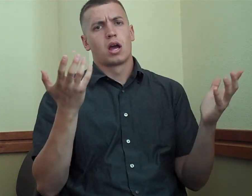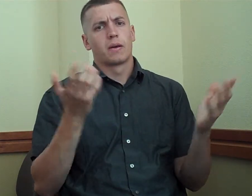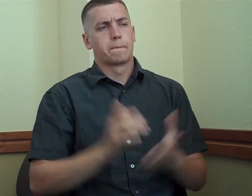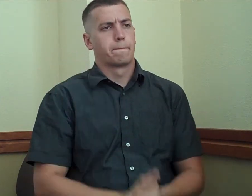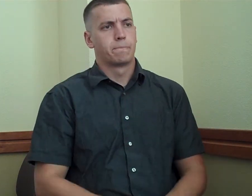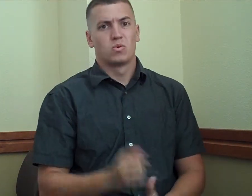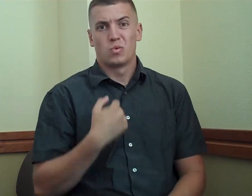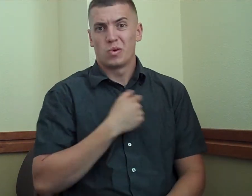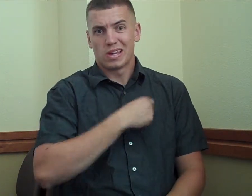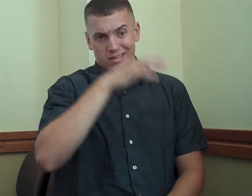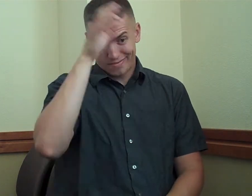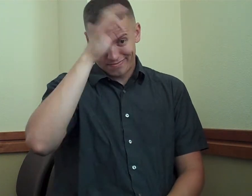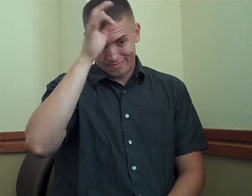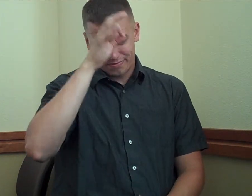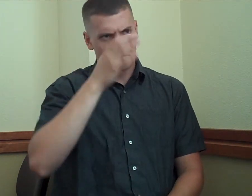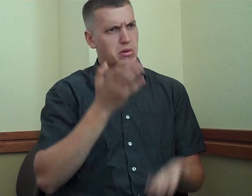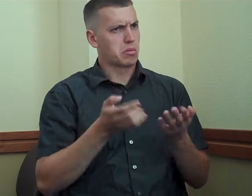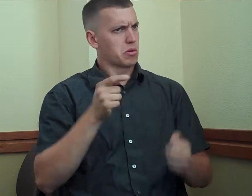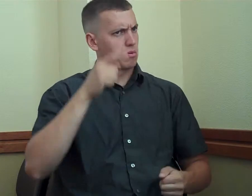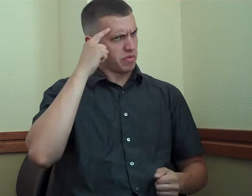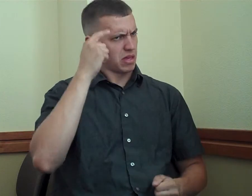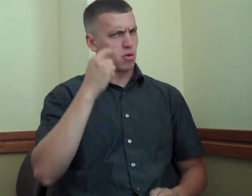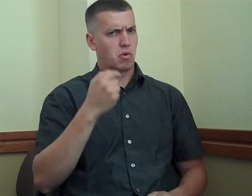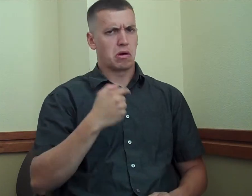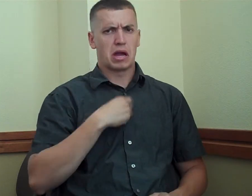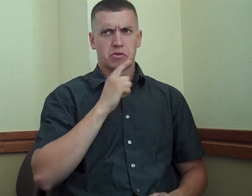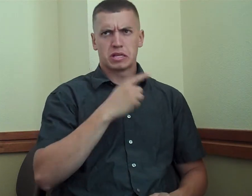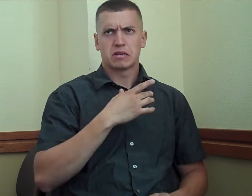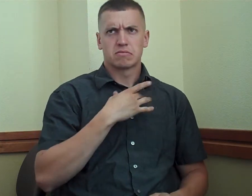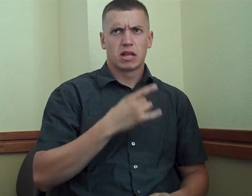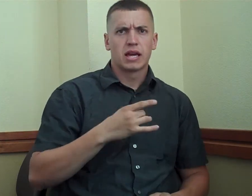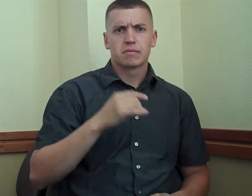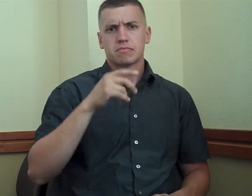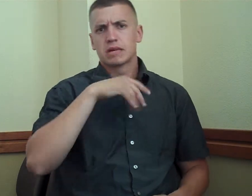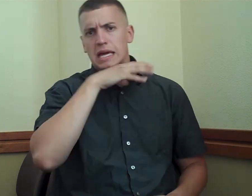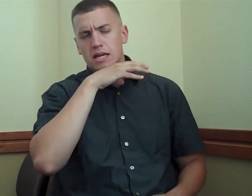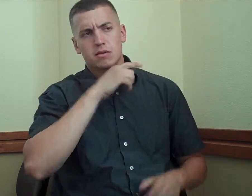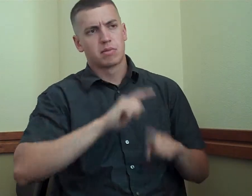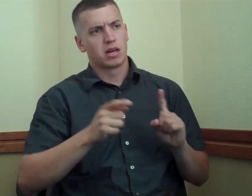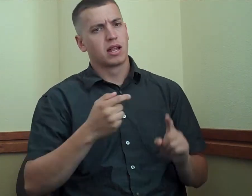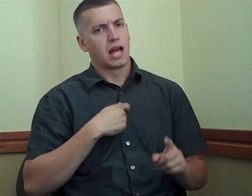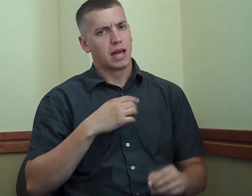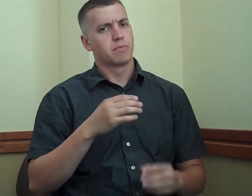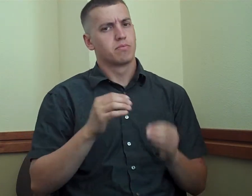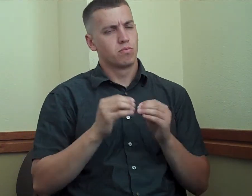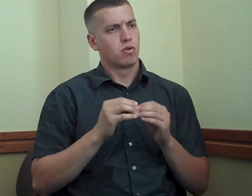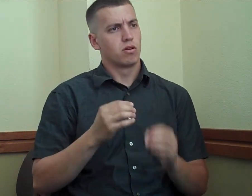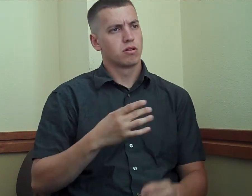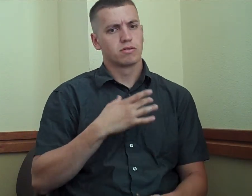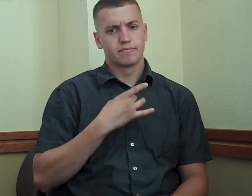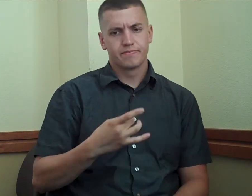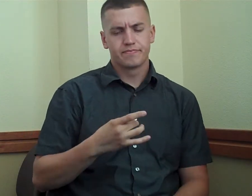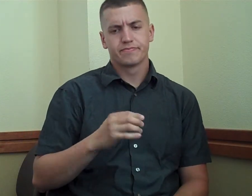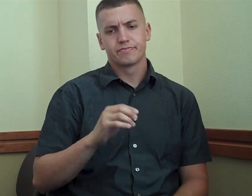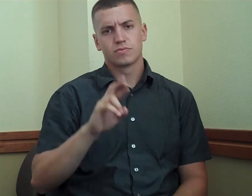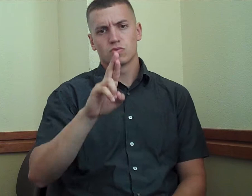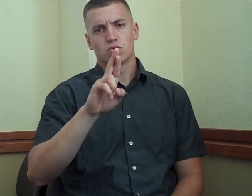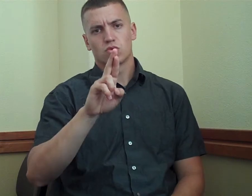I'm very fond of pigs, but actually, well, I am a little bit, but I'm more fond of raw materials in general. And I think